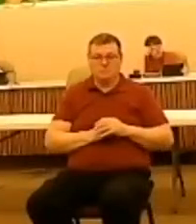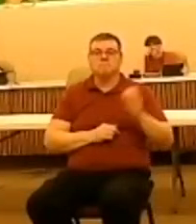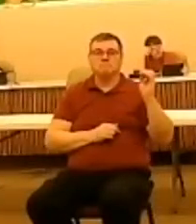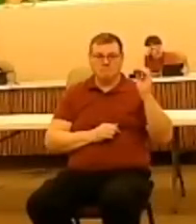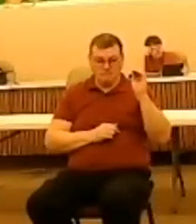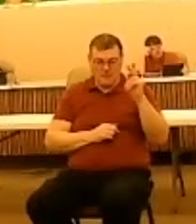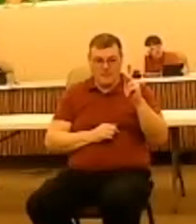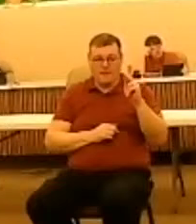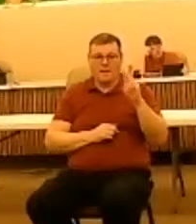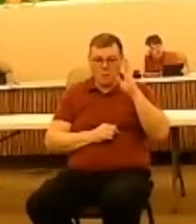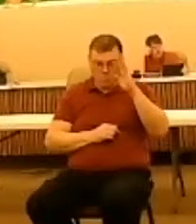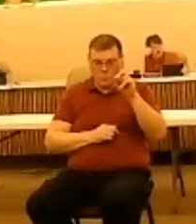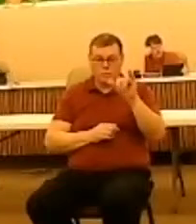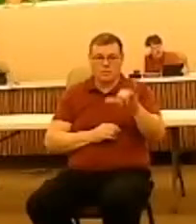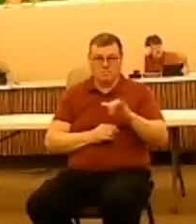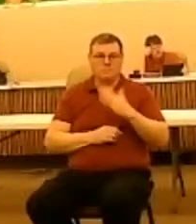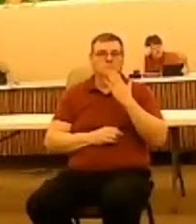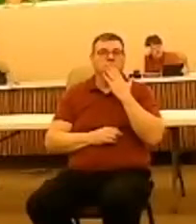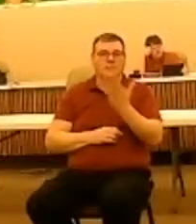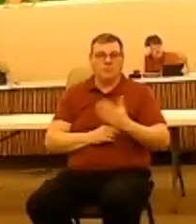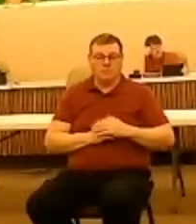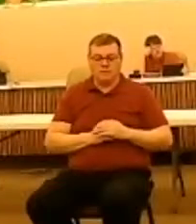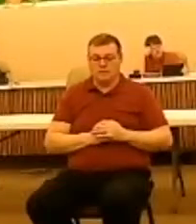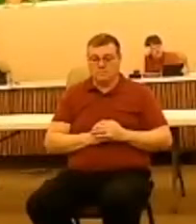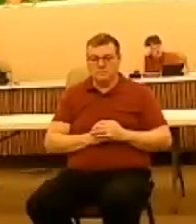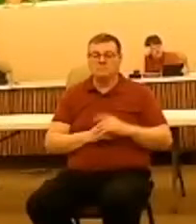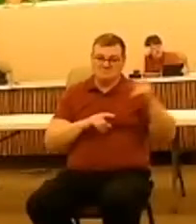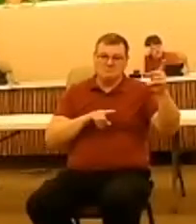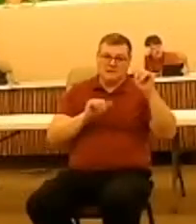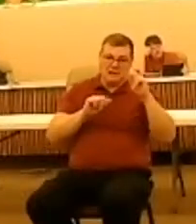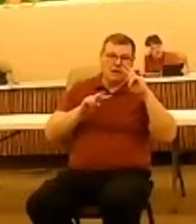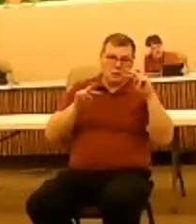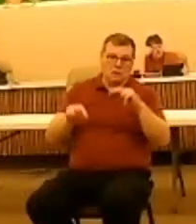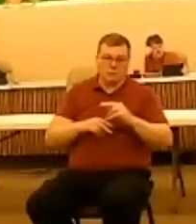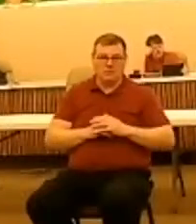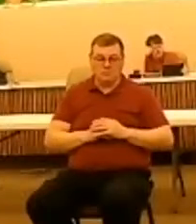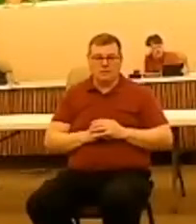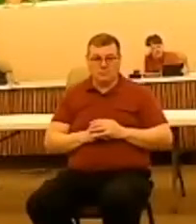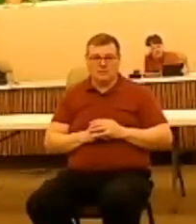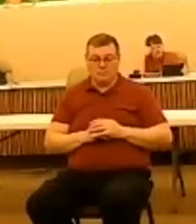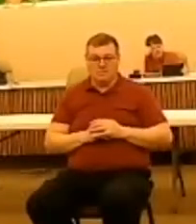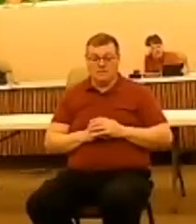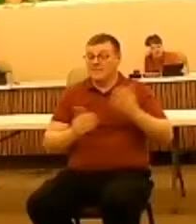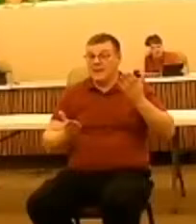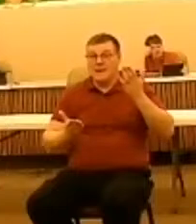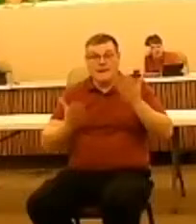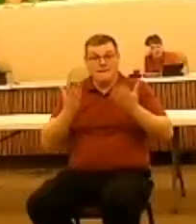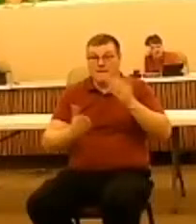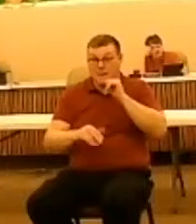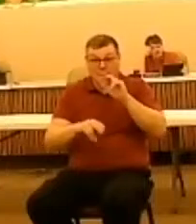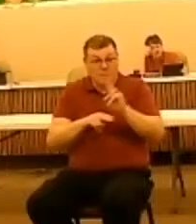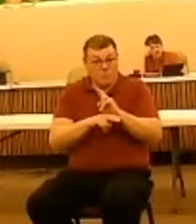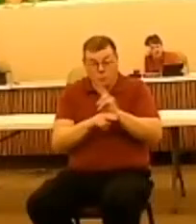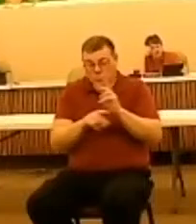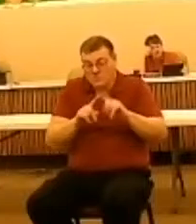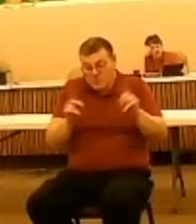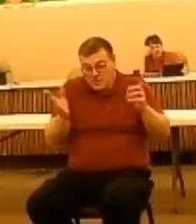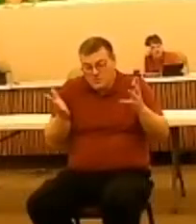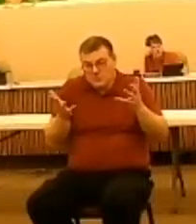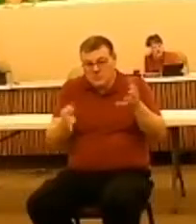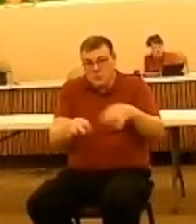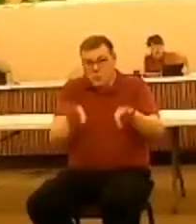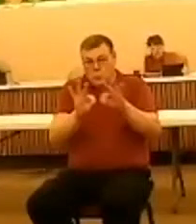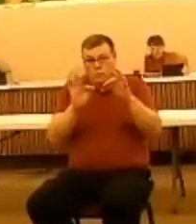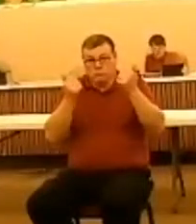Okay, I will do that. Thank you. He can take a look at it, unroll it if he needs to. It may not be usable, but it's at least worth